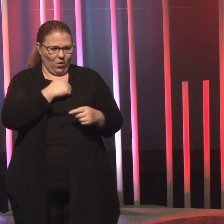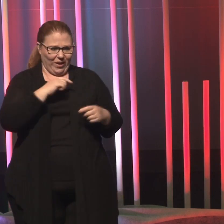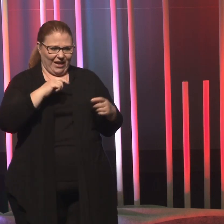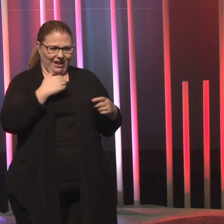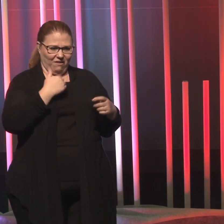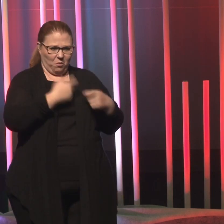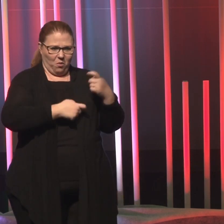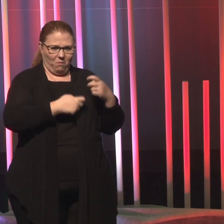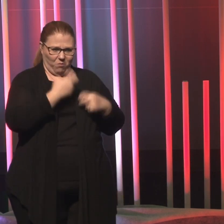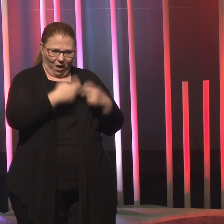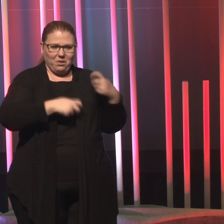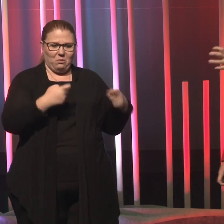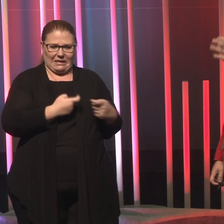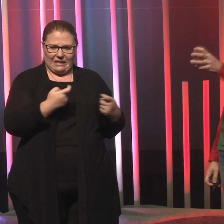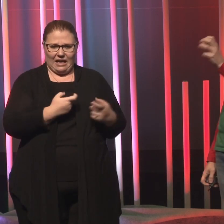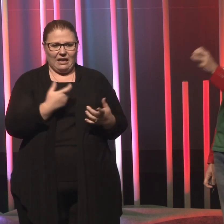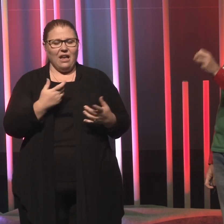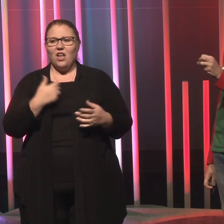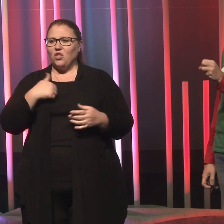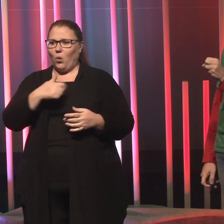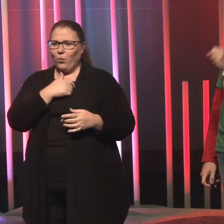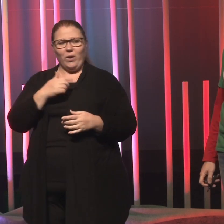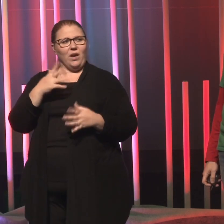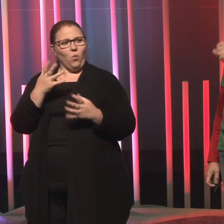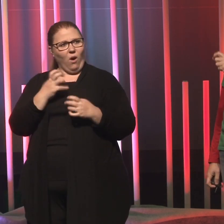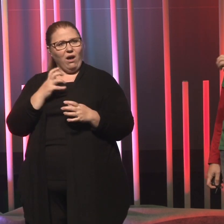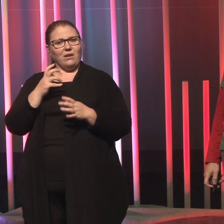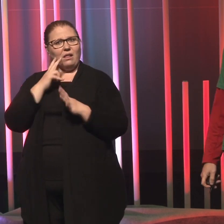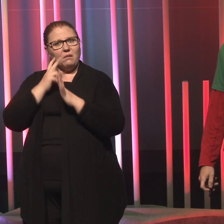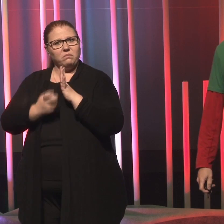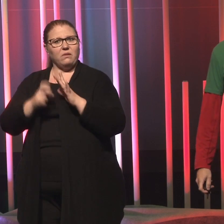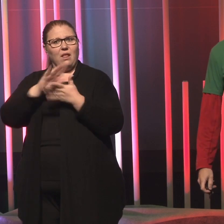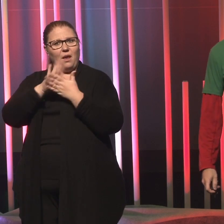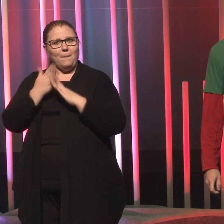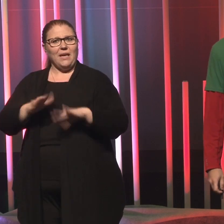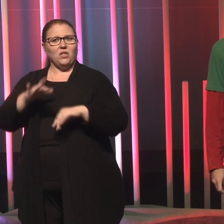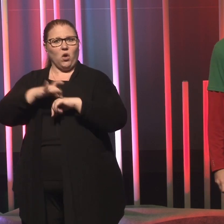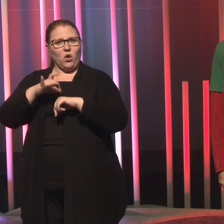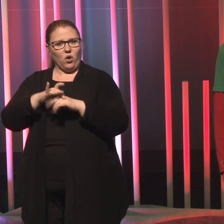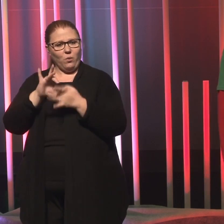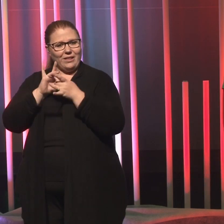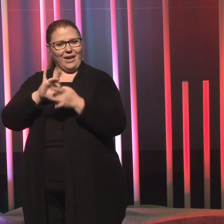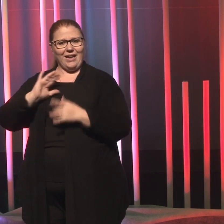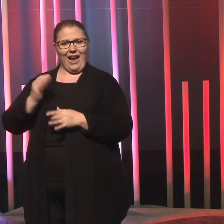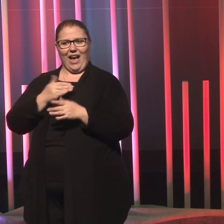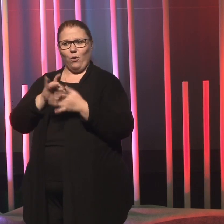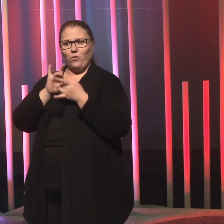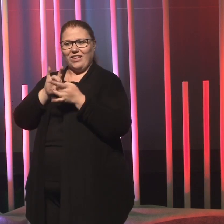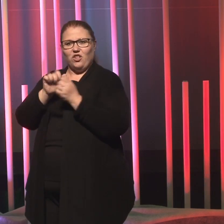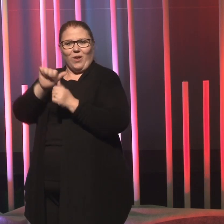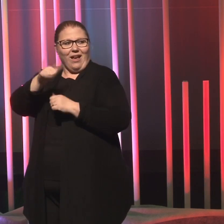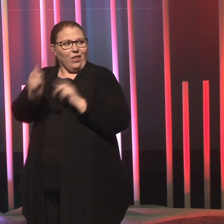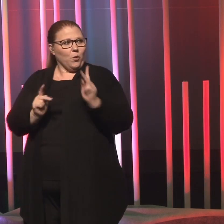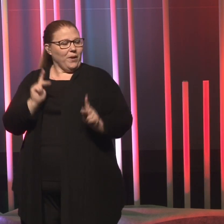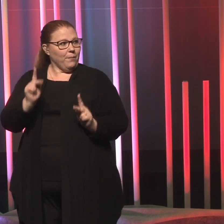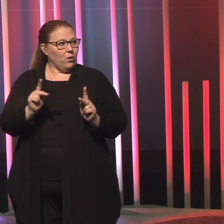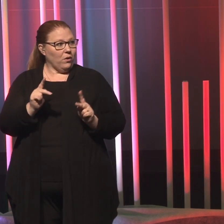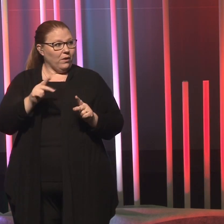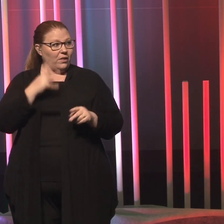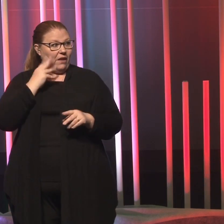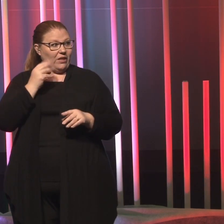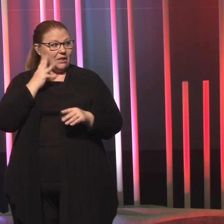big questions. And today we want to really dive into this idea of peace on earth as it relates to our relationship with others. Y'all ever gotten into an argument